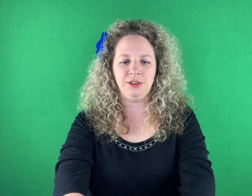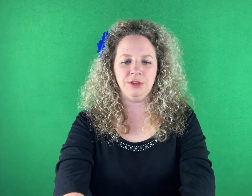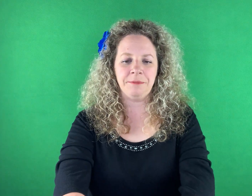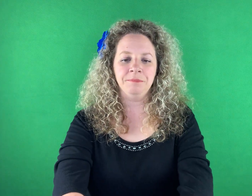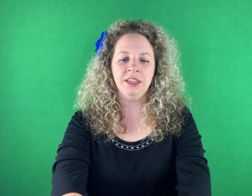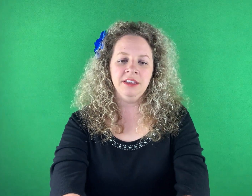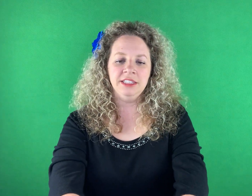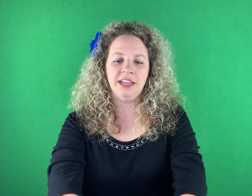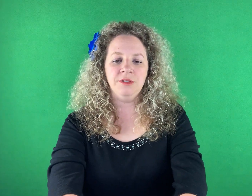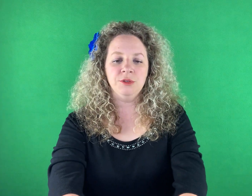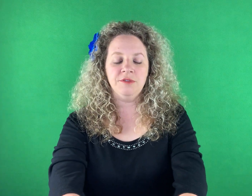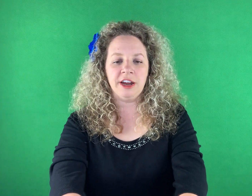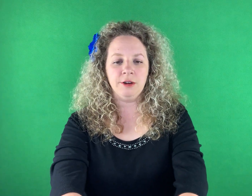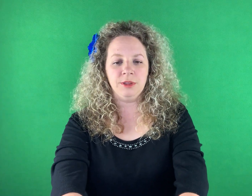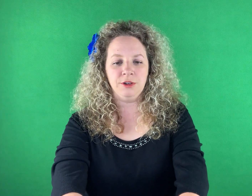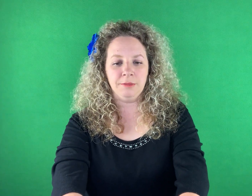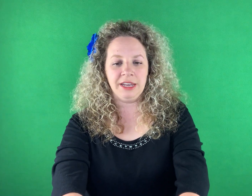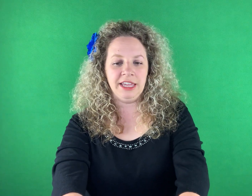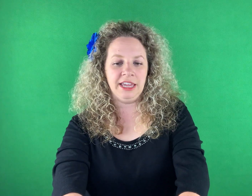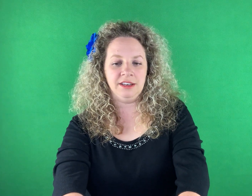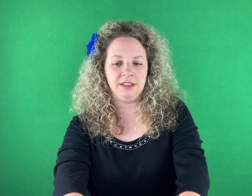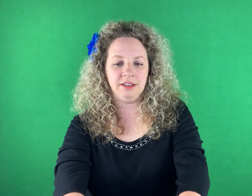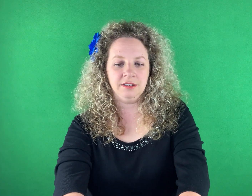that. Save through the fire with your mighty hand.